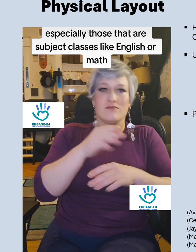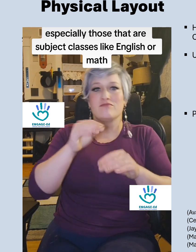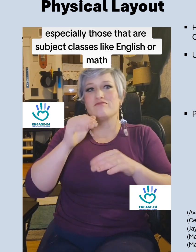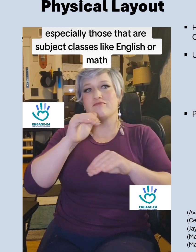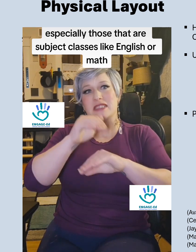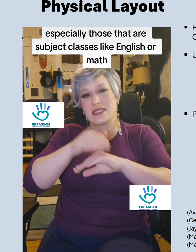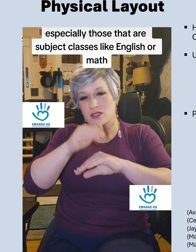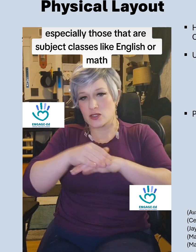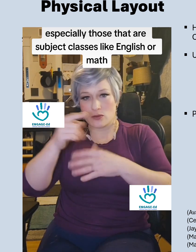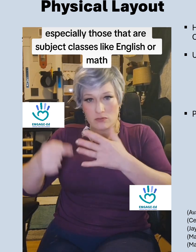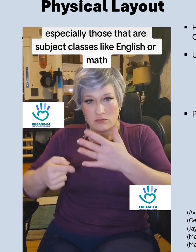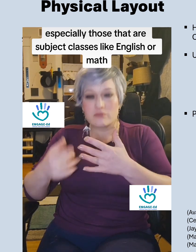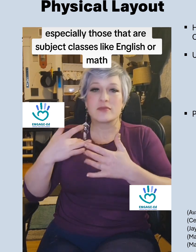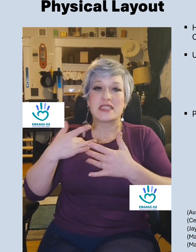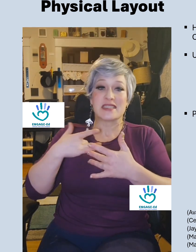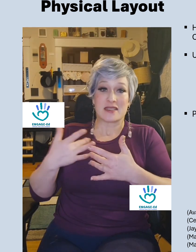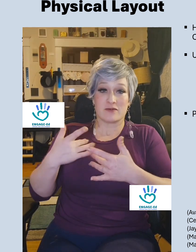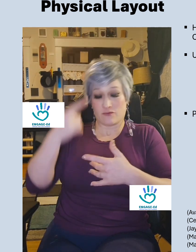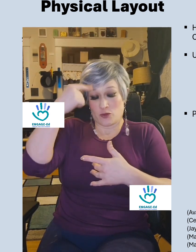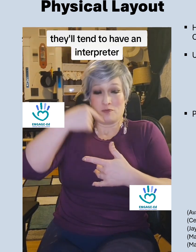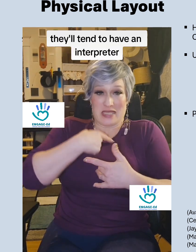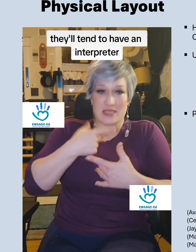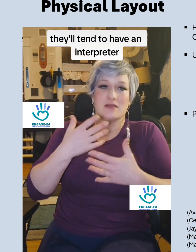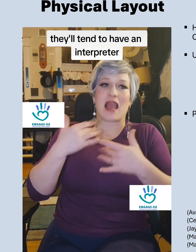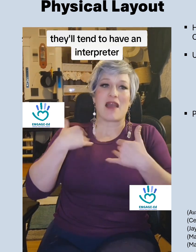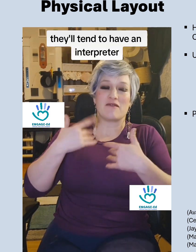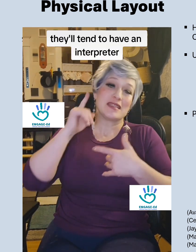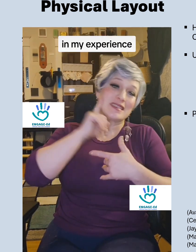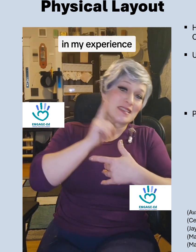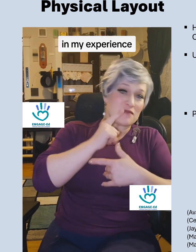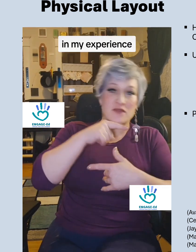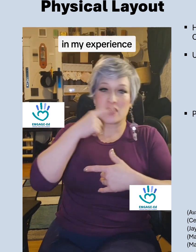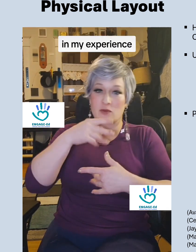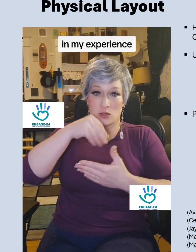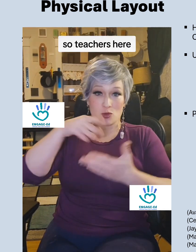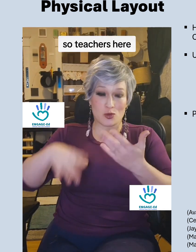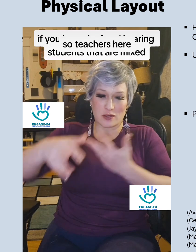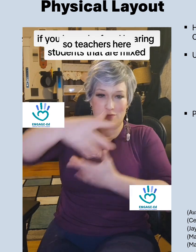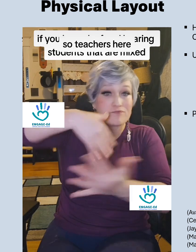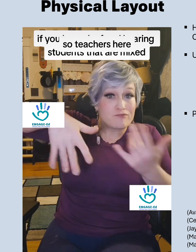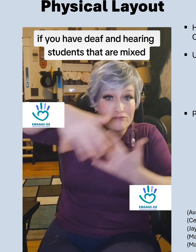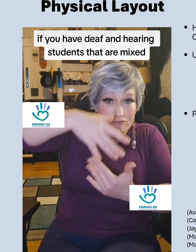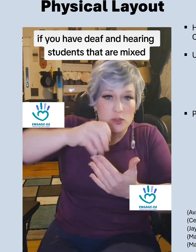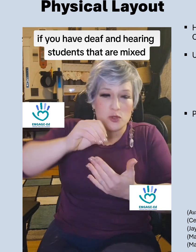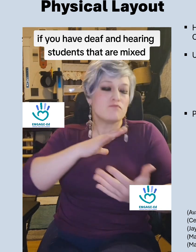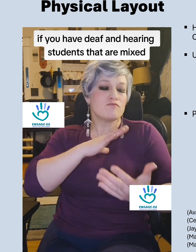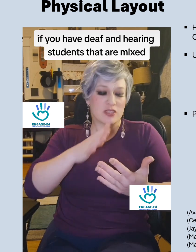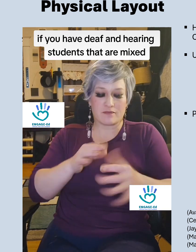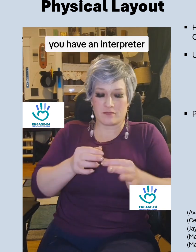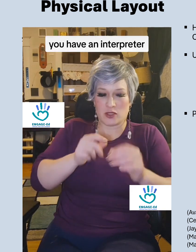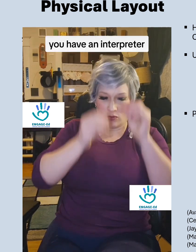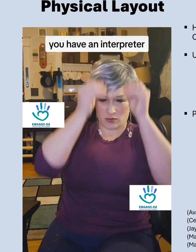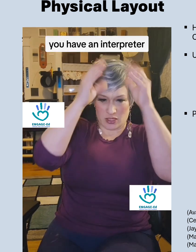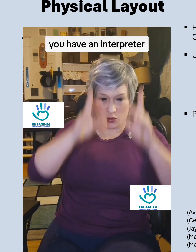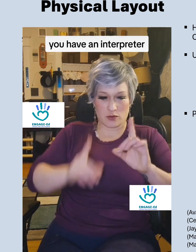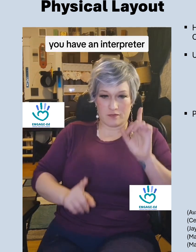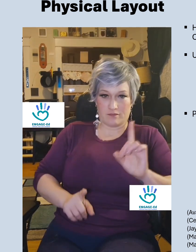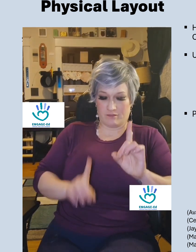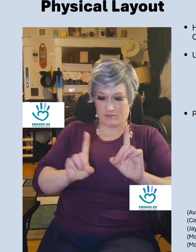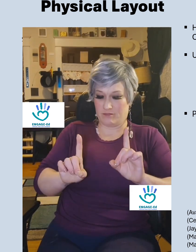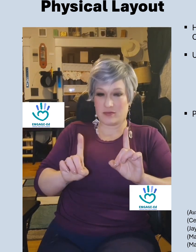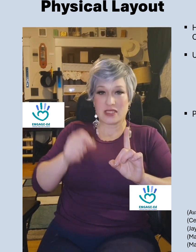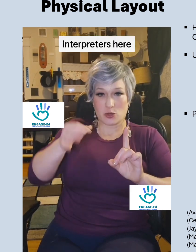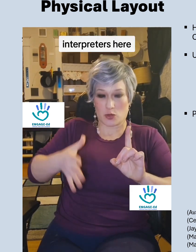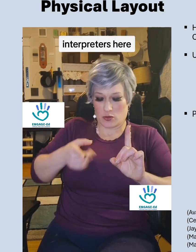classes like English or math. They'll tend to have an interpreter. In my experience, if you have deaf and hearing students that are mixed, you'll have an interpreter.